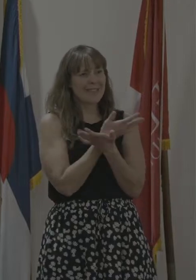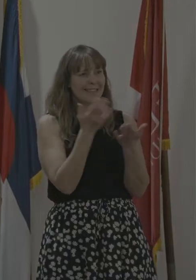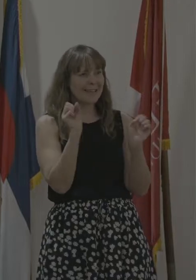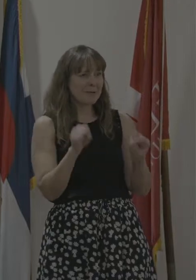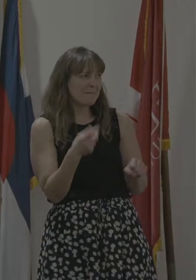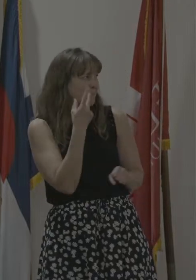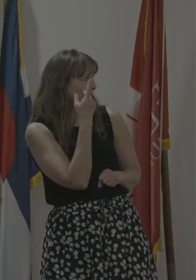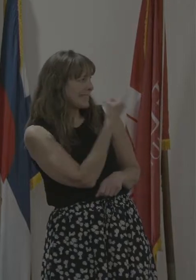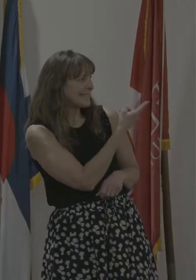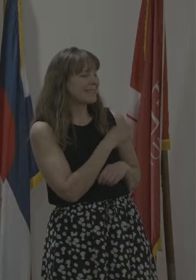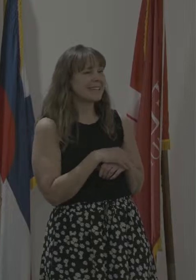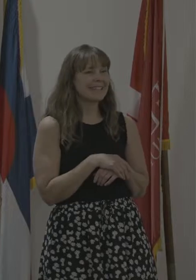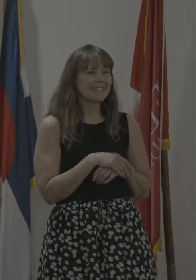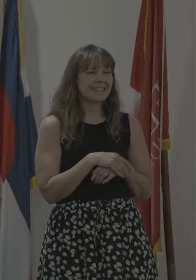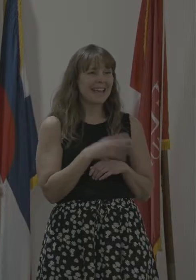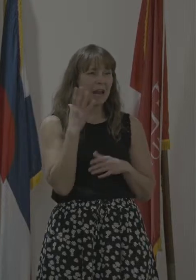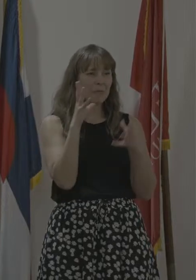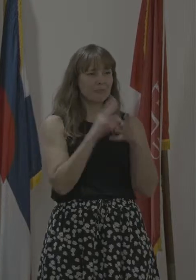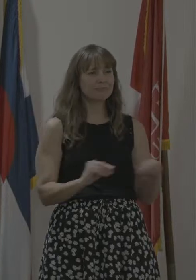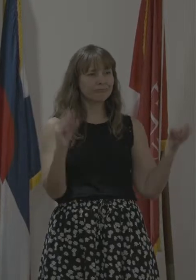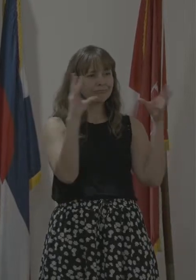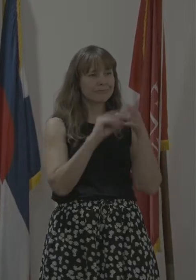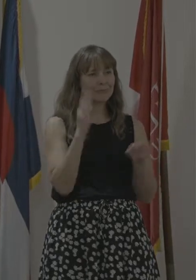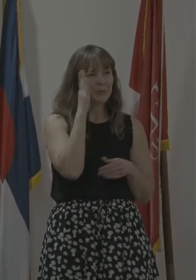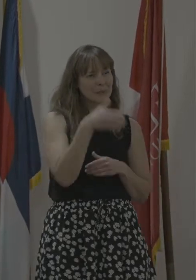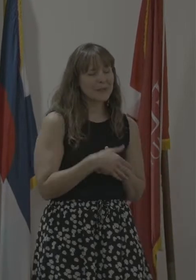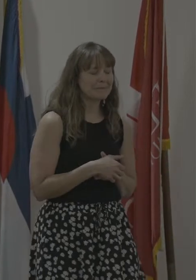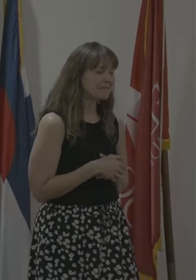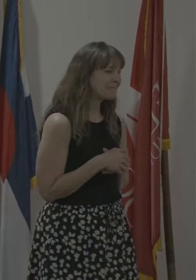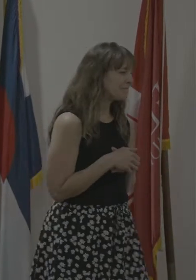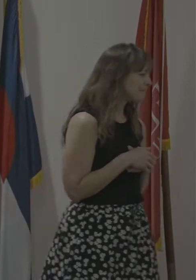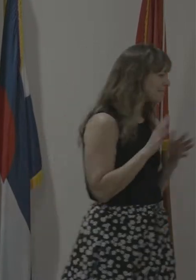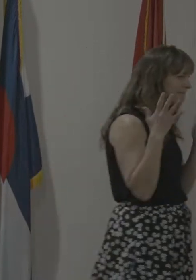witness and about to tell my story.